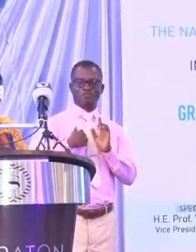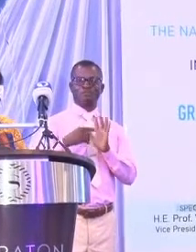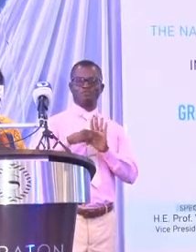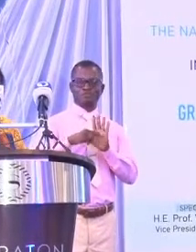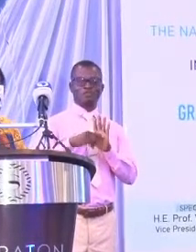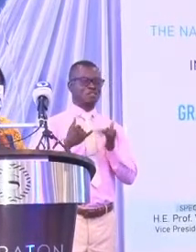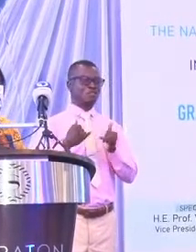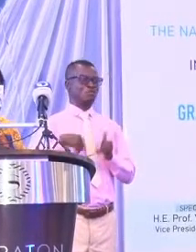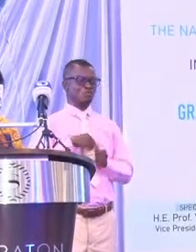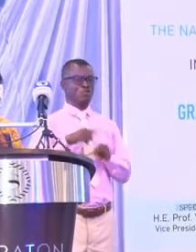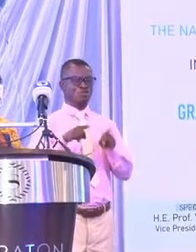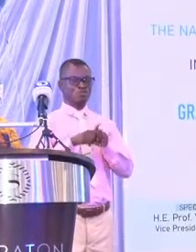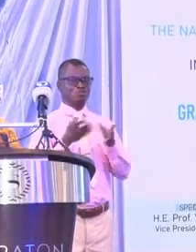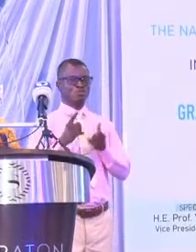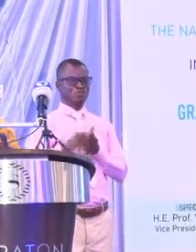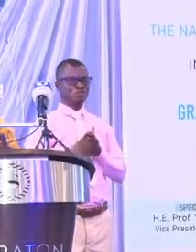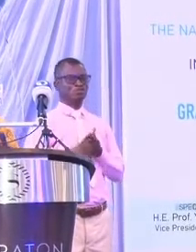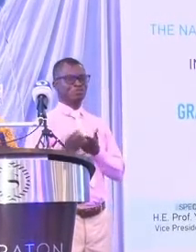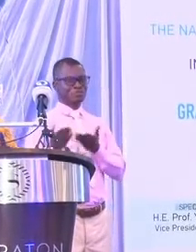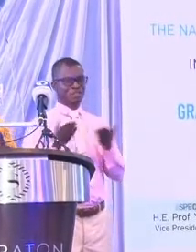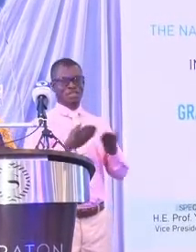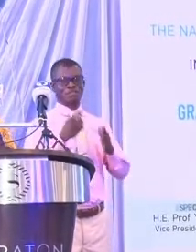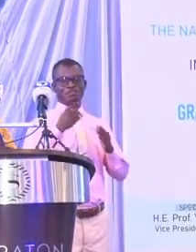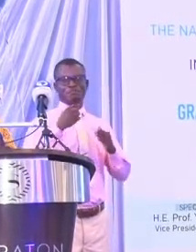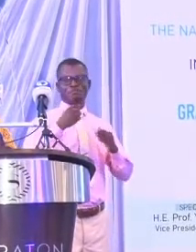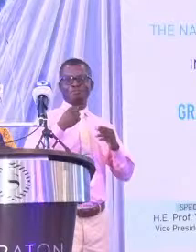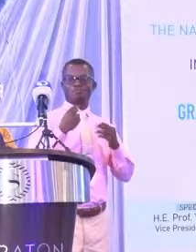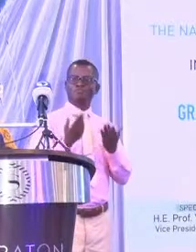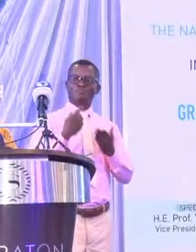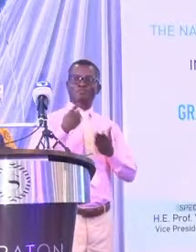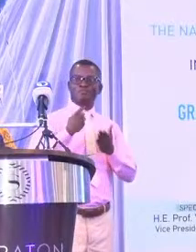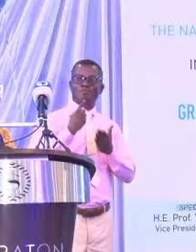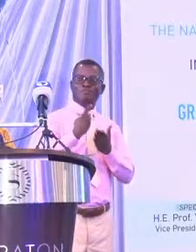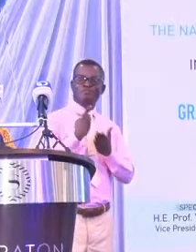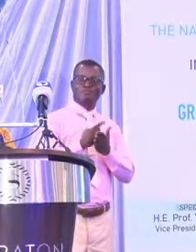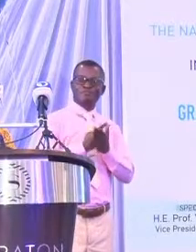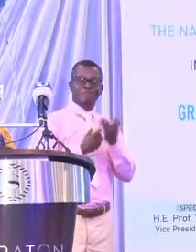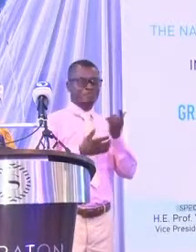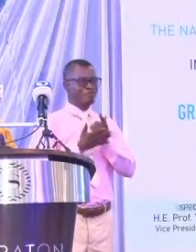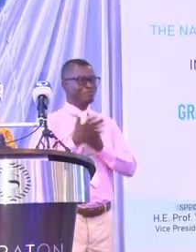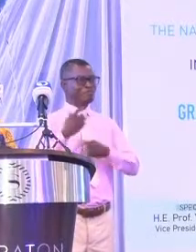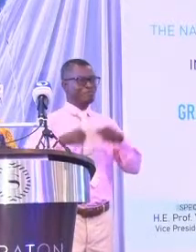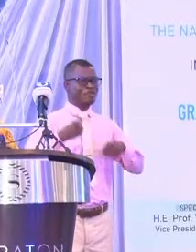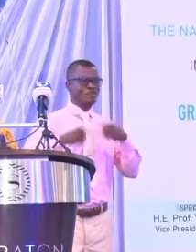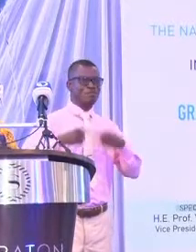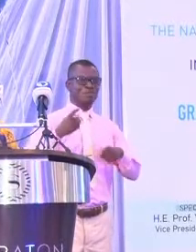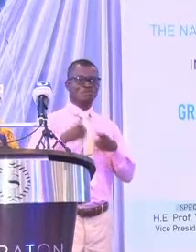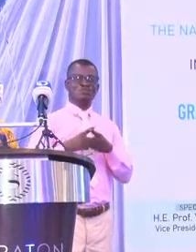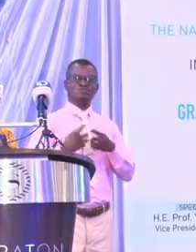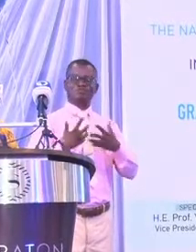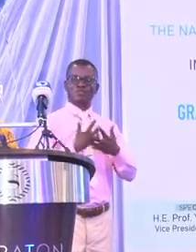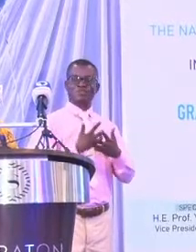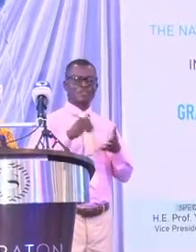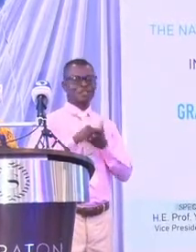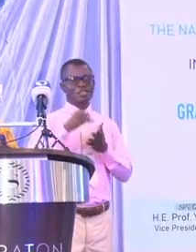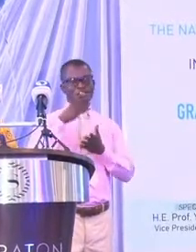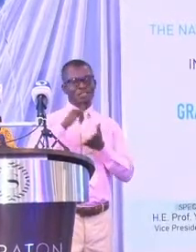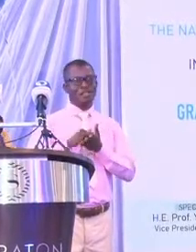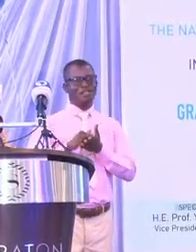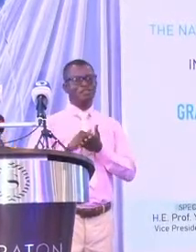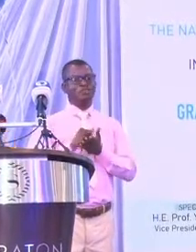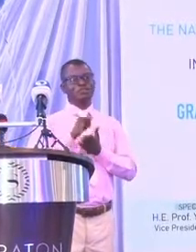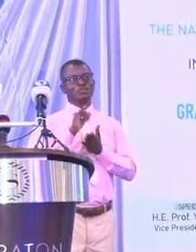also take this debate to the opposing team who say that, you know,